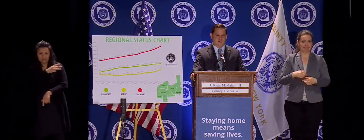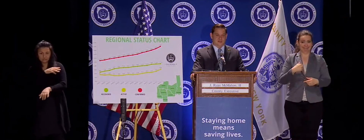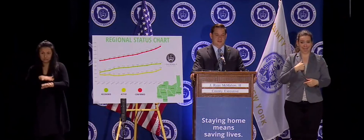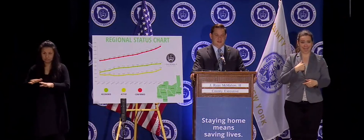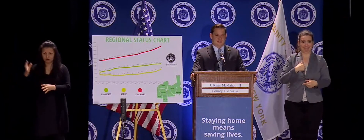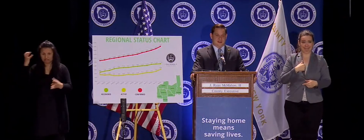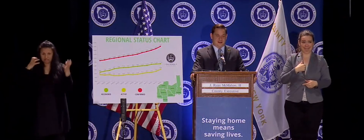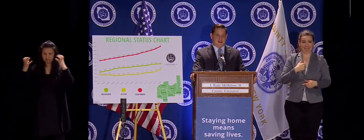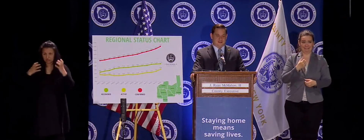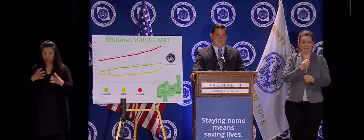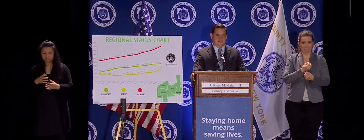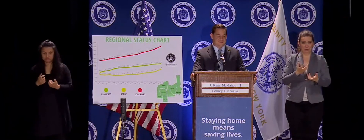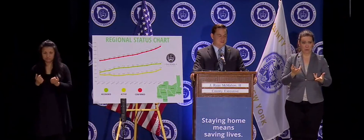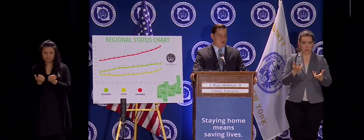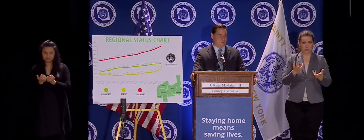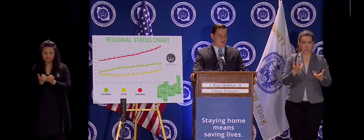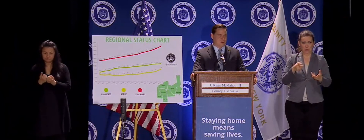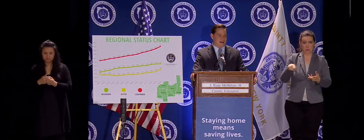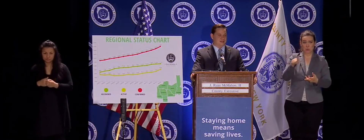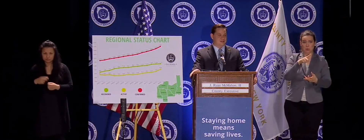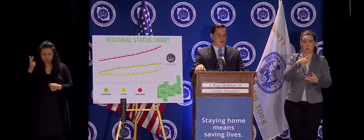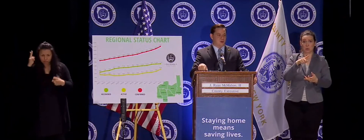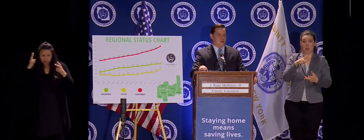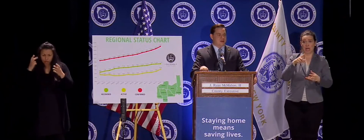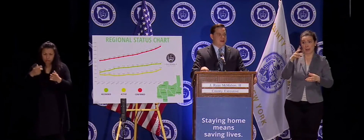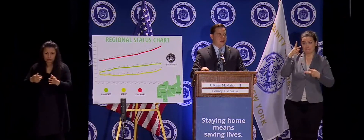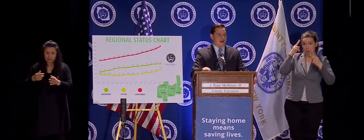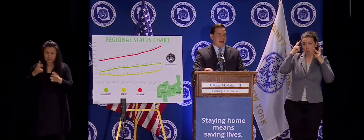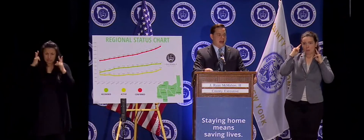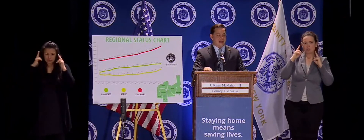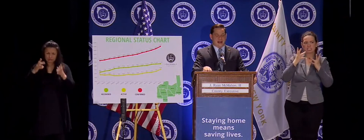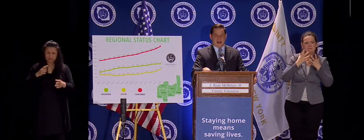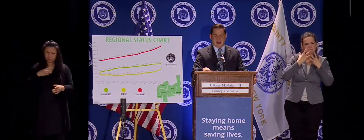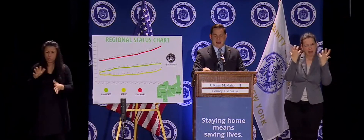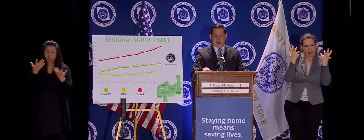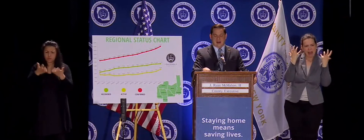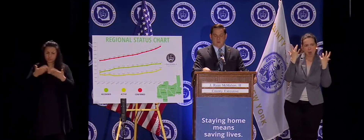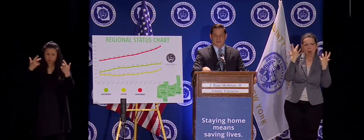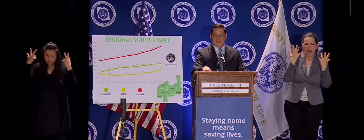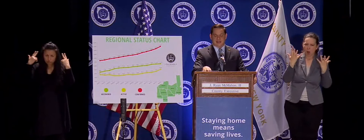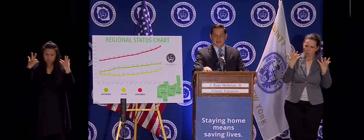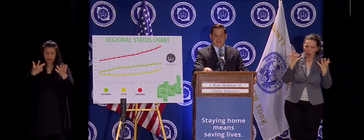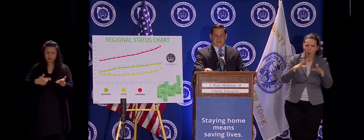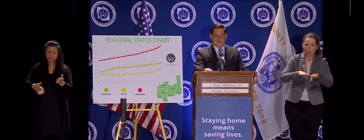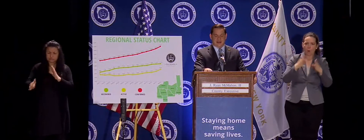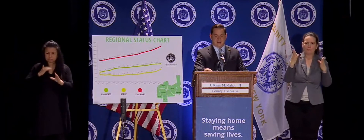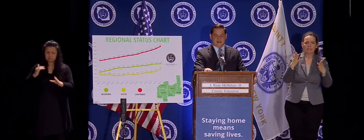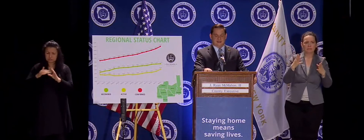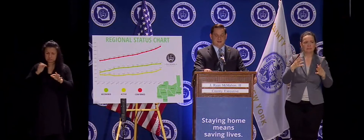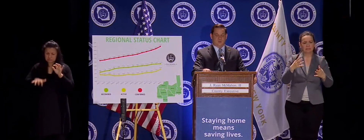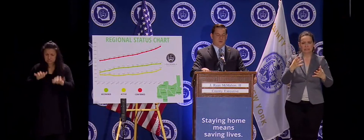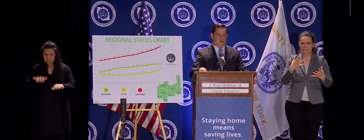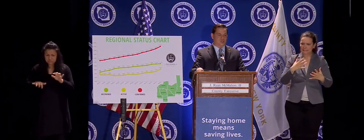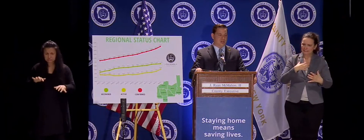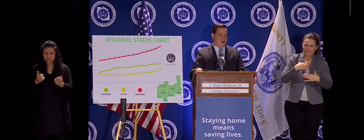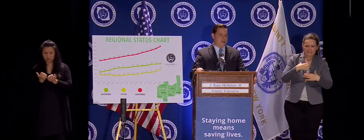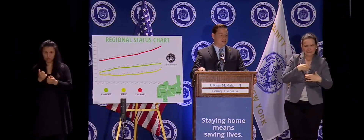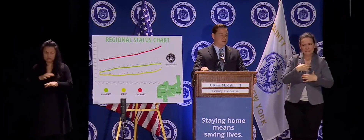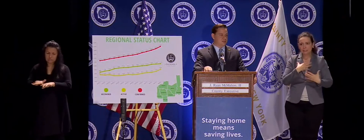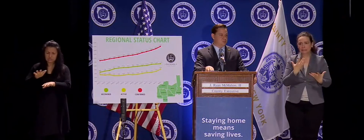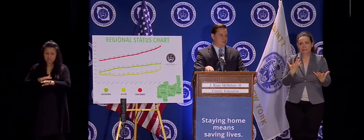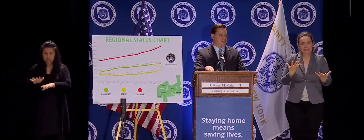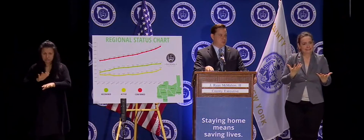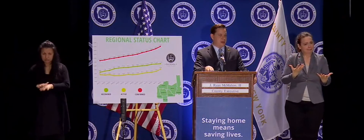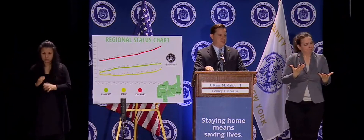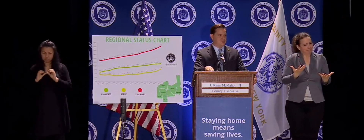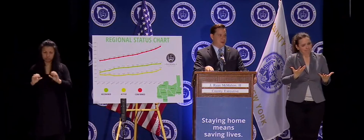salon owners emailing me a lot. So I will say that we are sharing some